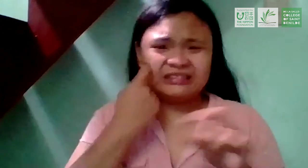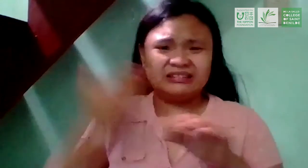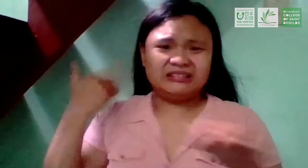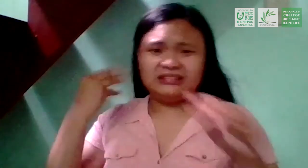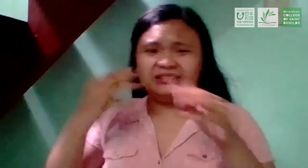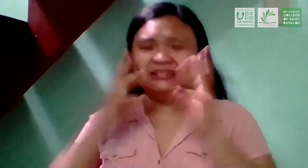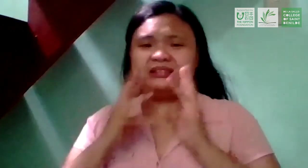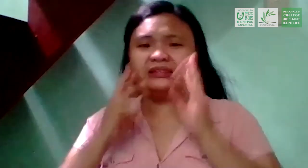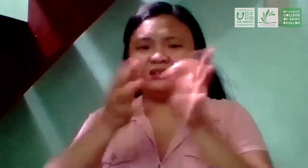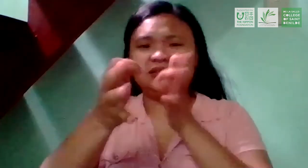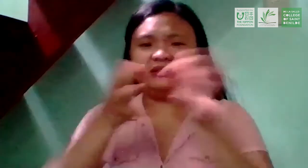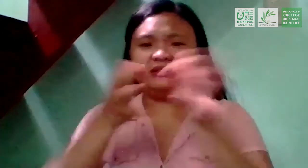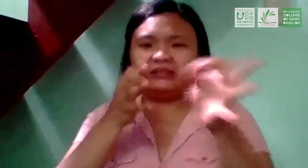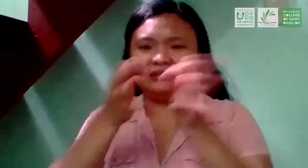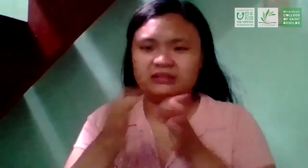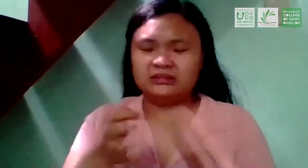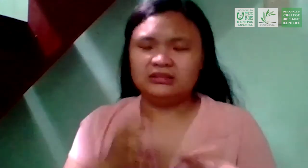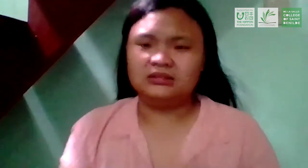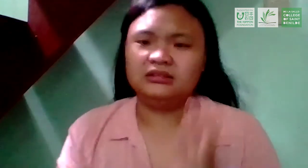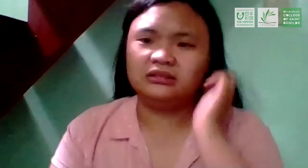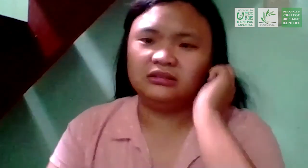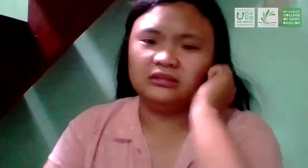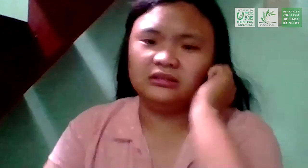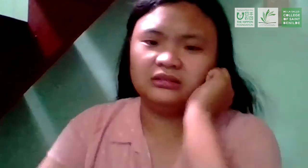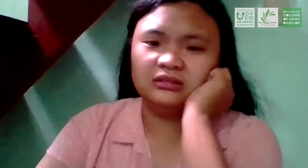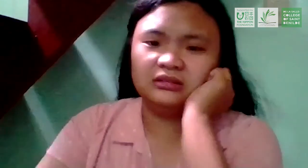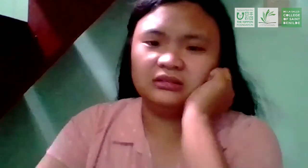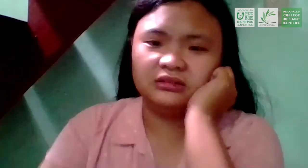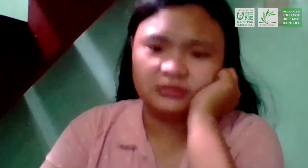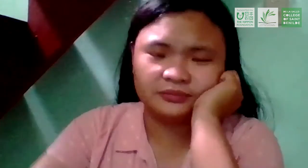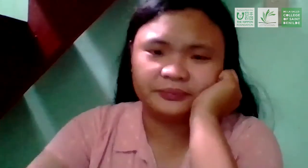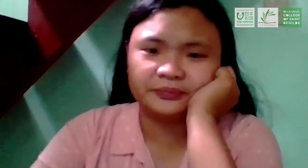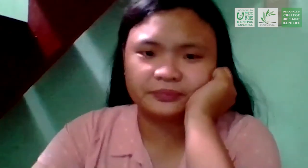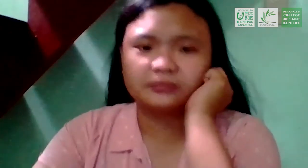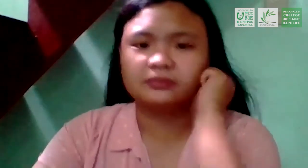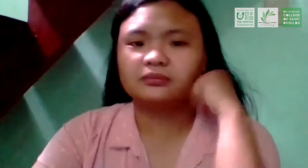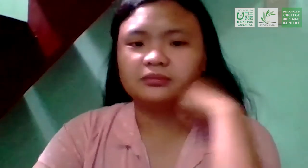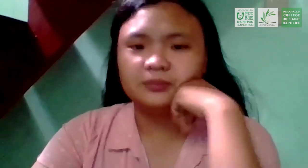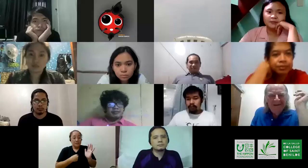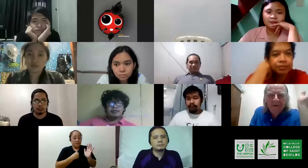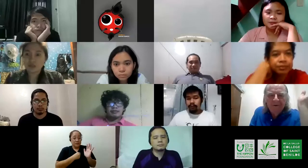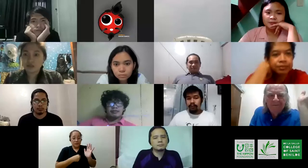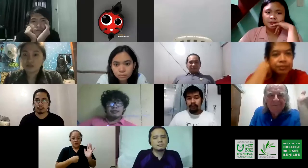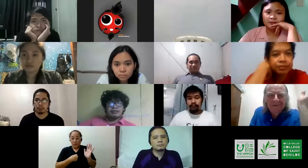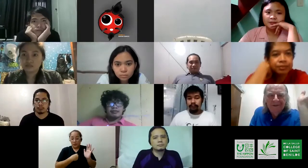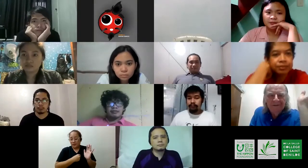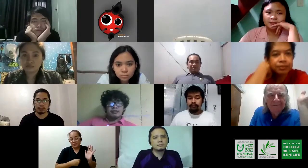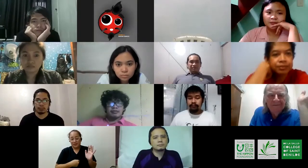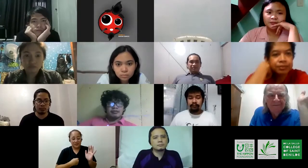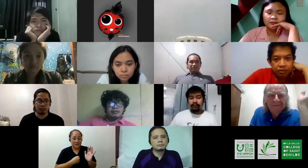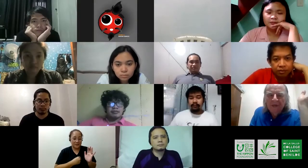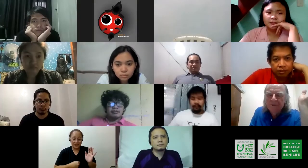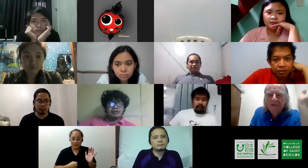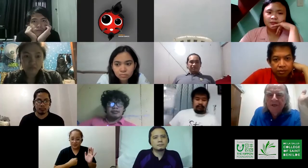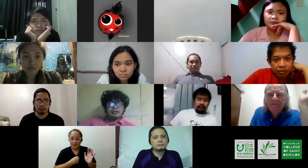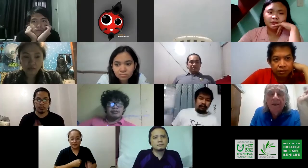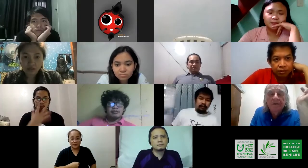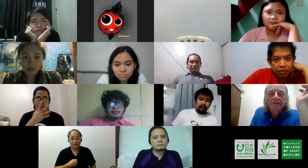then we'll have that test later on. But didn't you remember that Woody You know, Teshi never got the